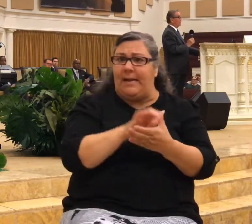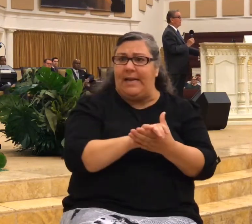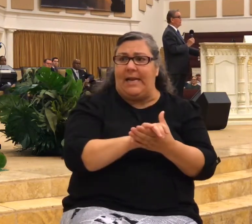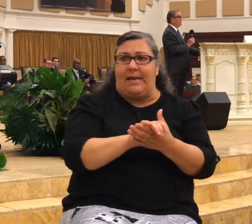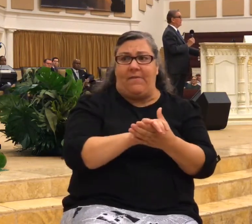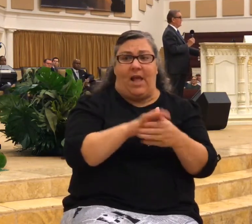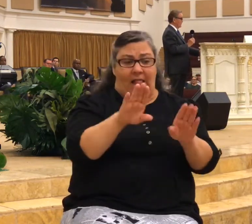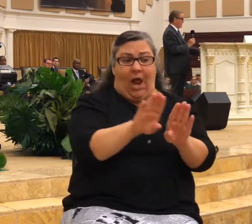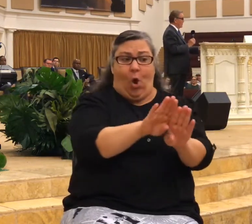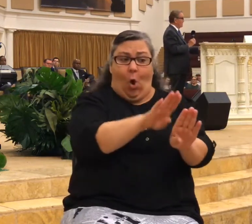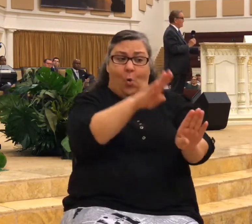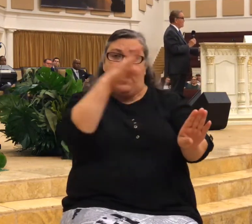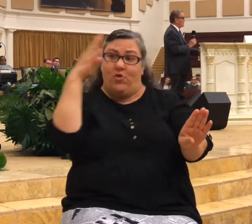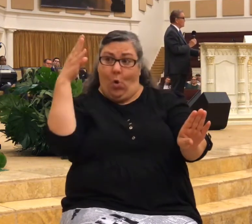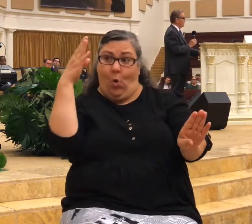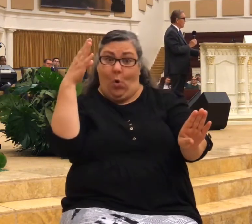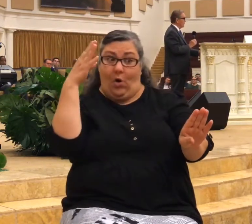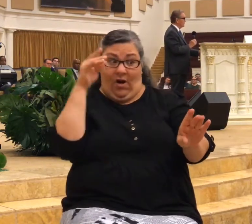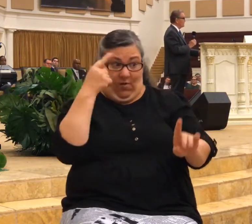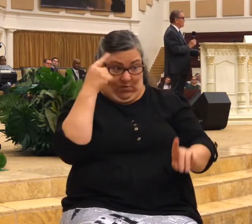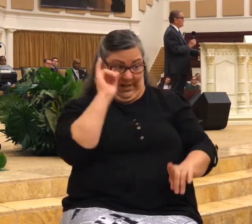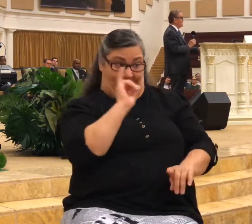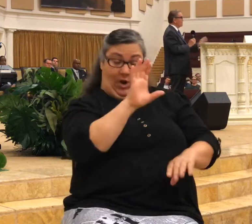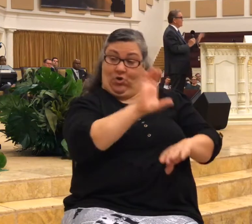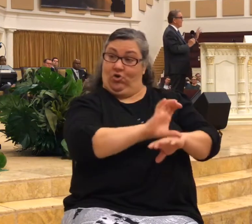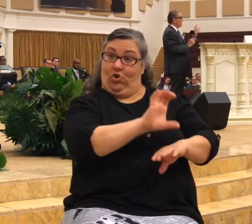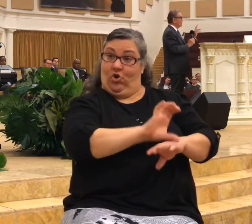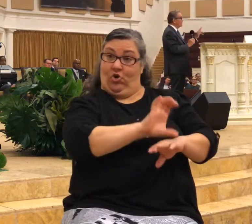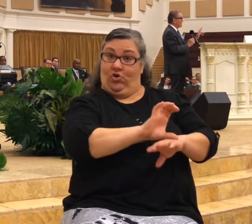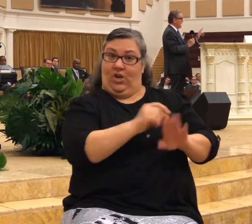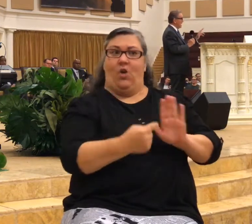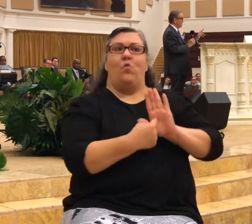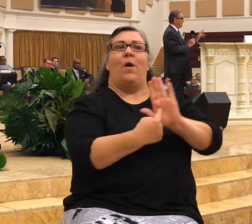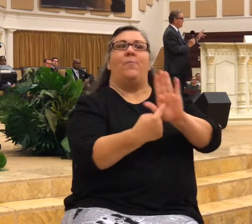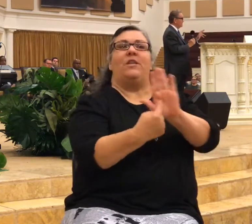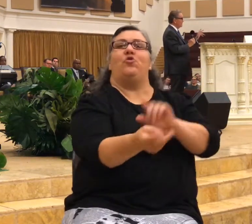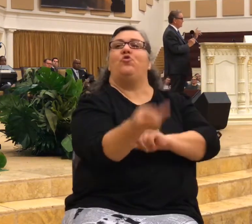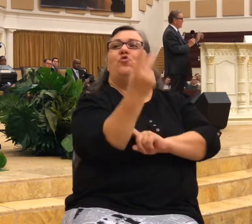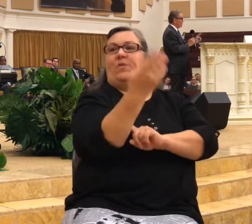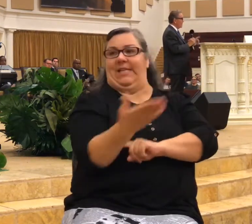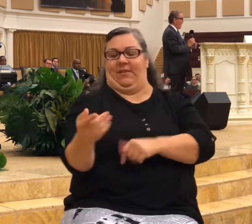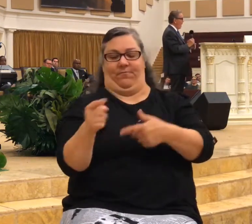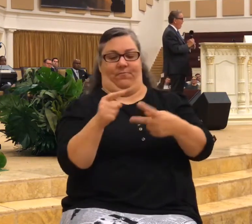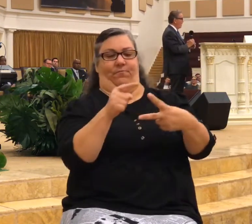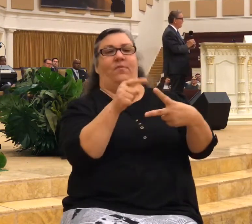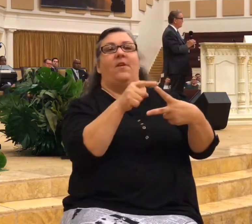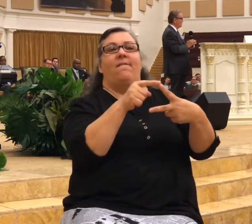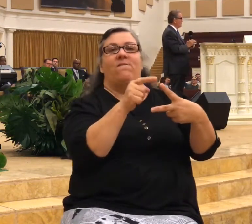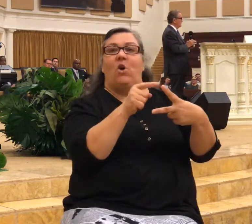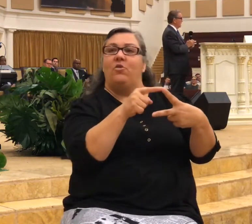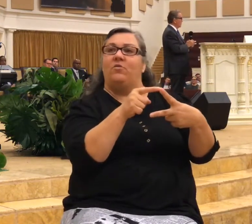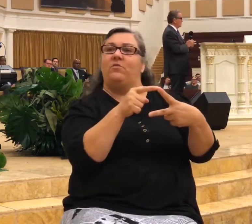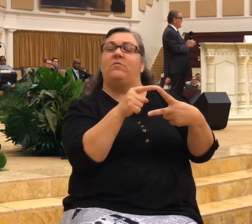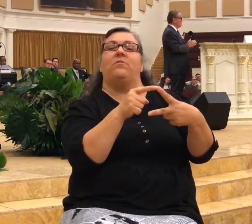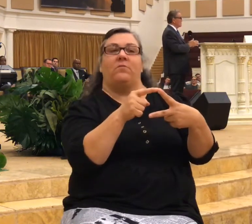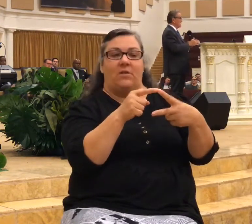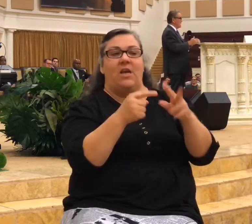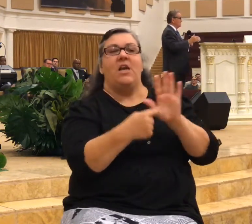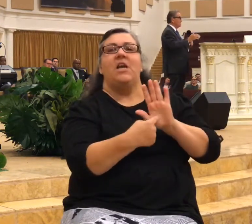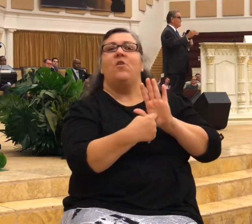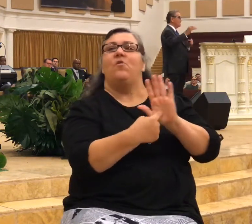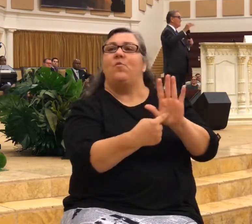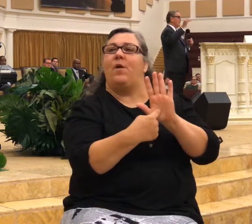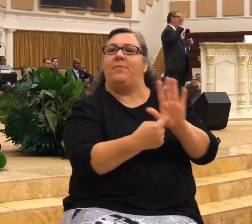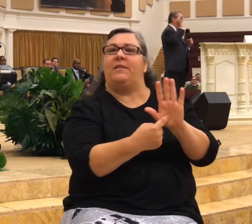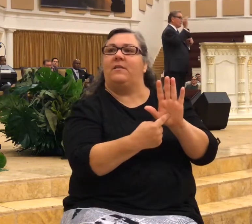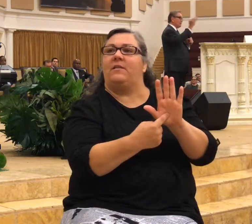door to the Philadelphian church represented two things. First of all, it